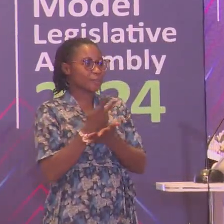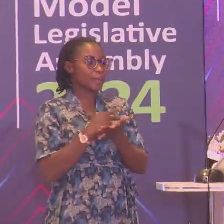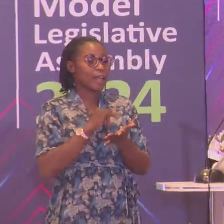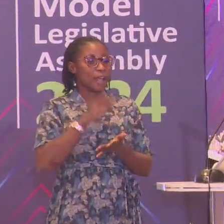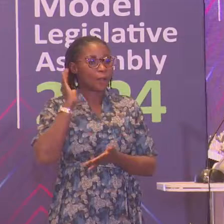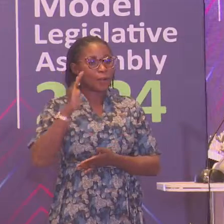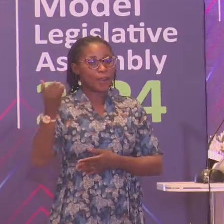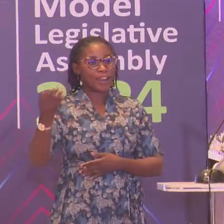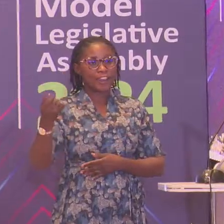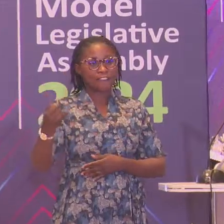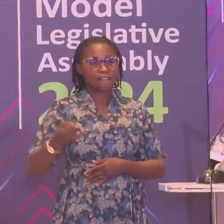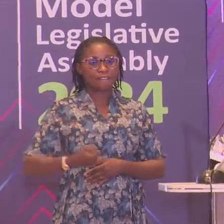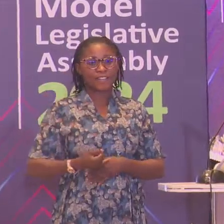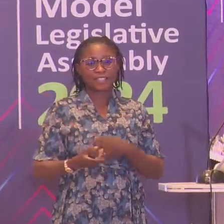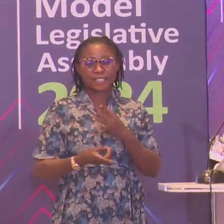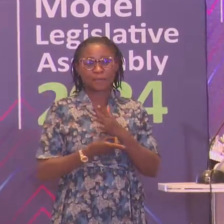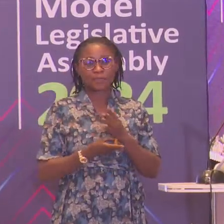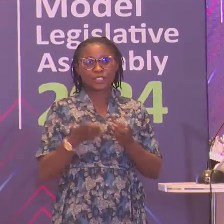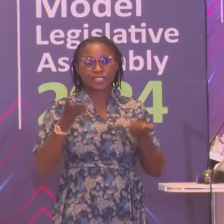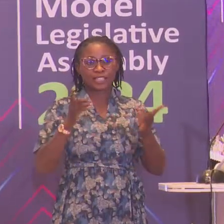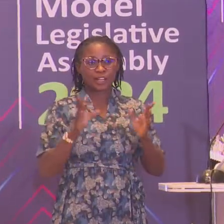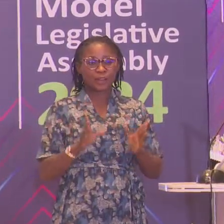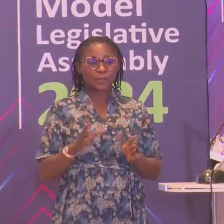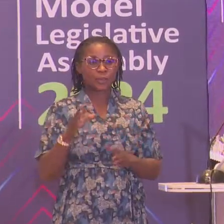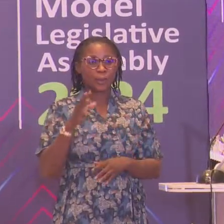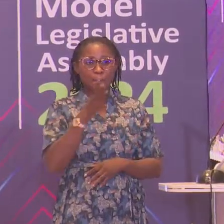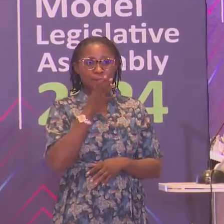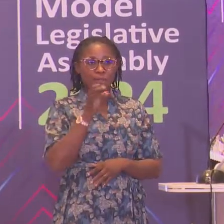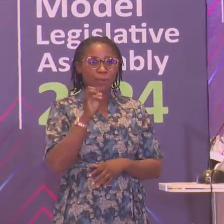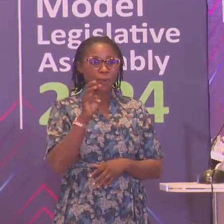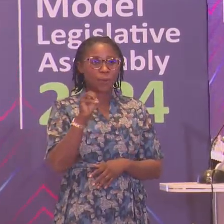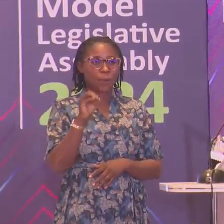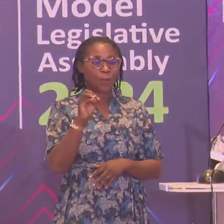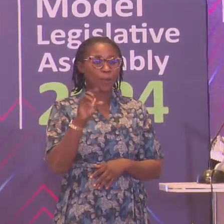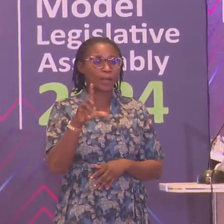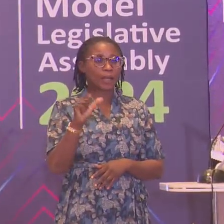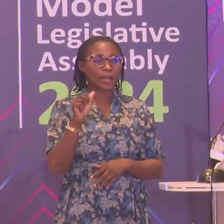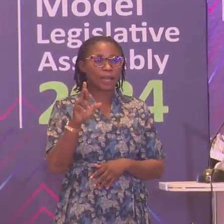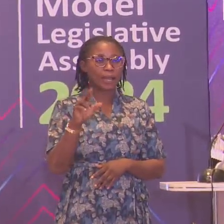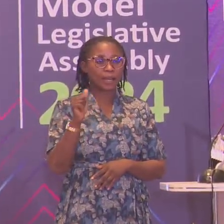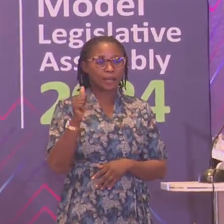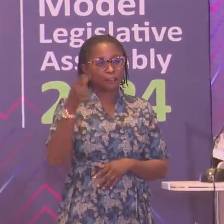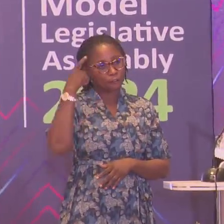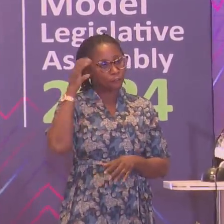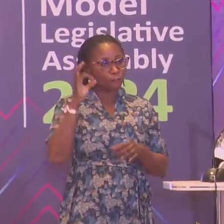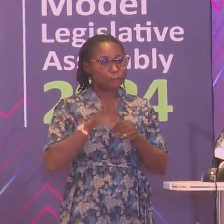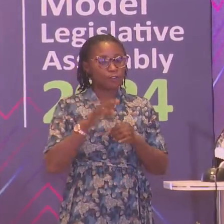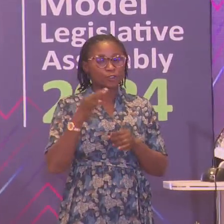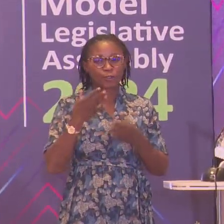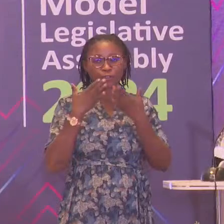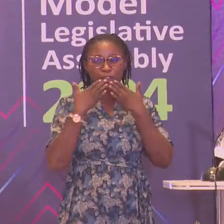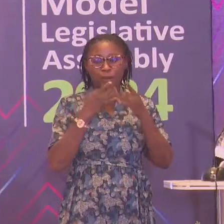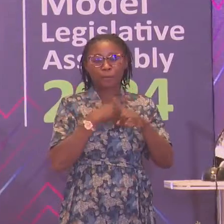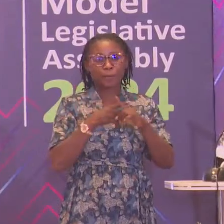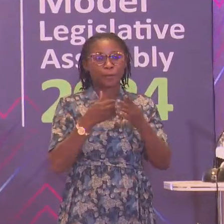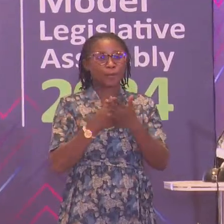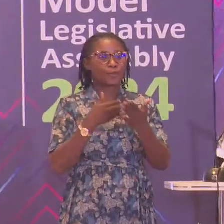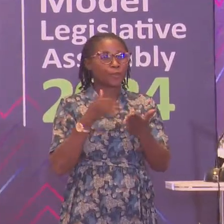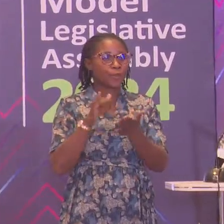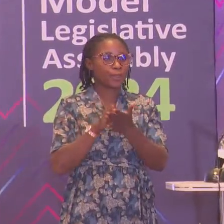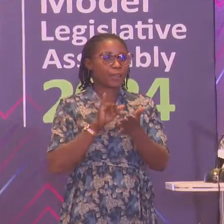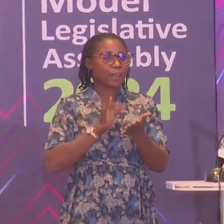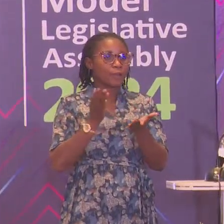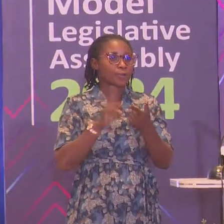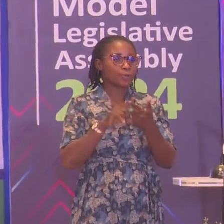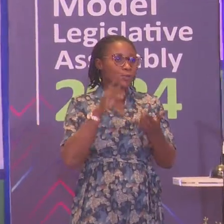Legal Advocacy Center, Ms. Omolara Akinye, to the vote of thanks. But before then, okay, I wanted to recognize the Plac Senate Committee on Appropriation,